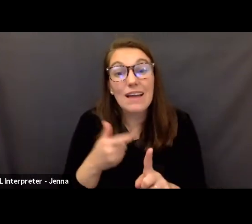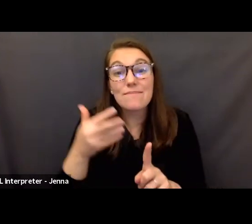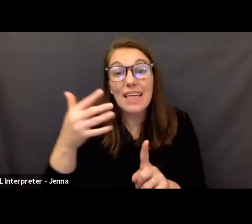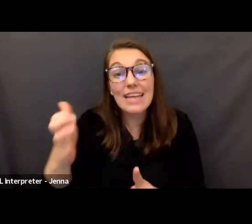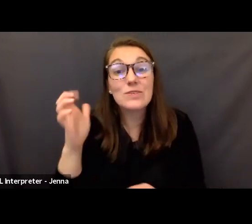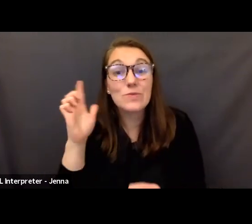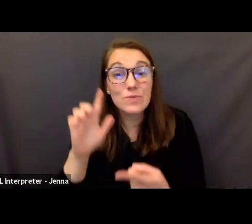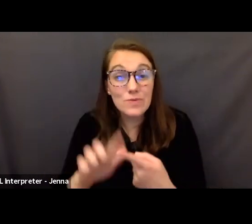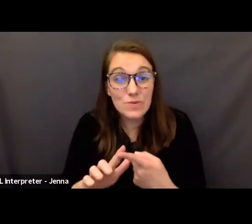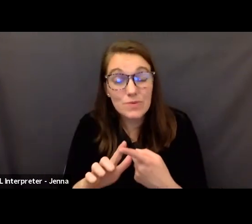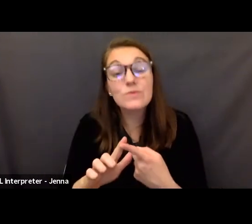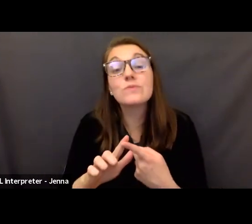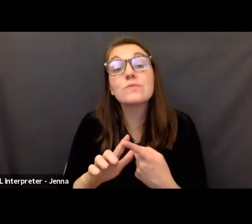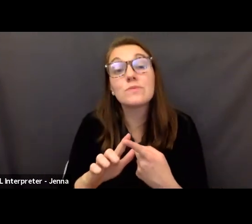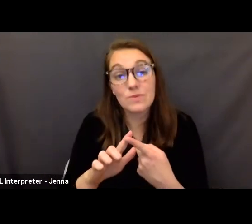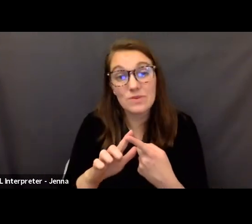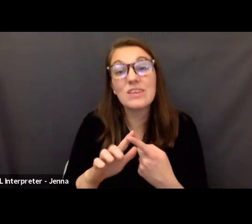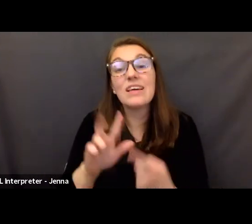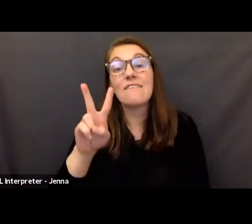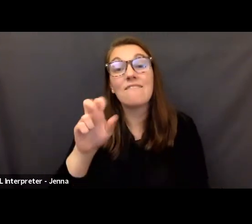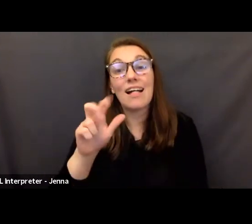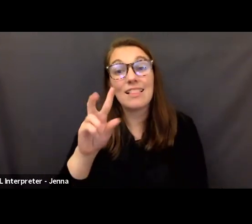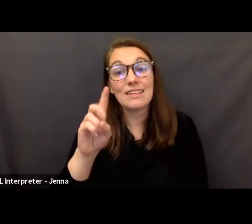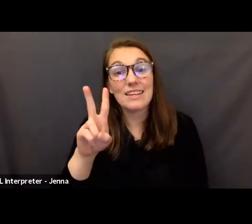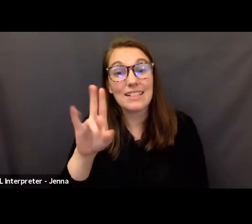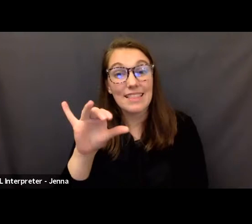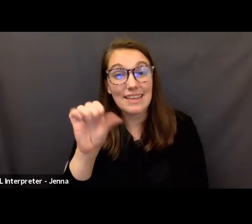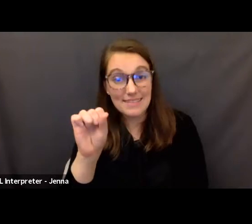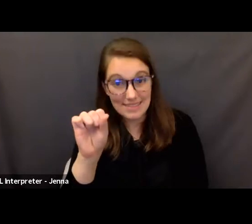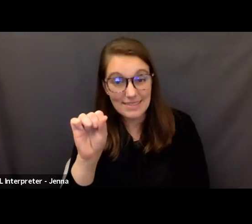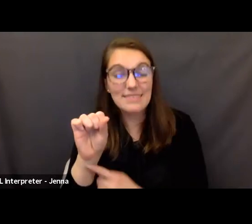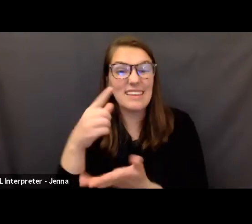Sepúlveda at Valladolid in 1550.